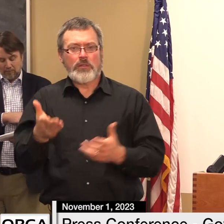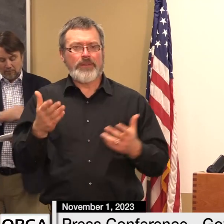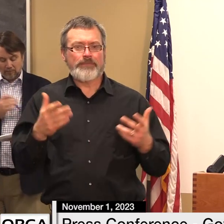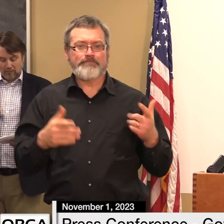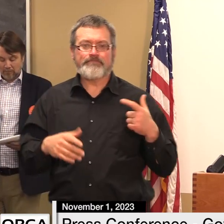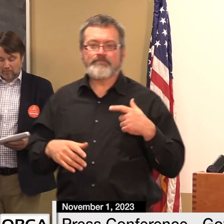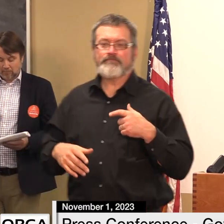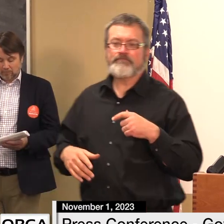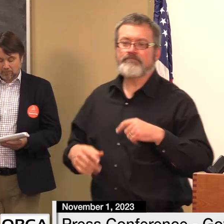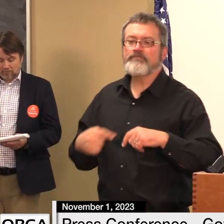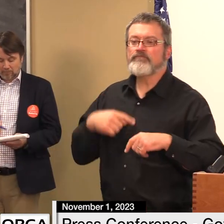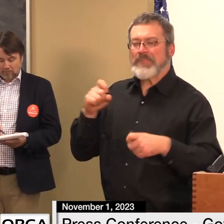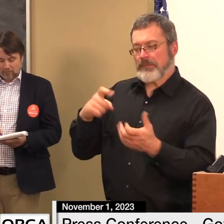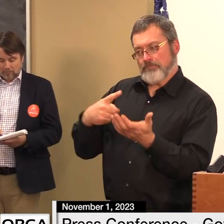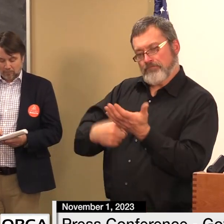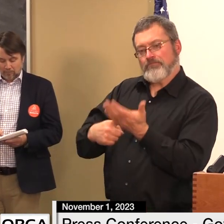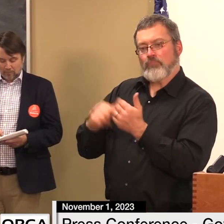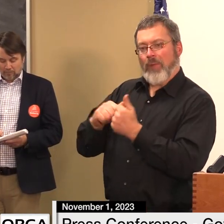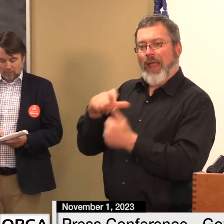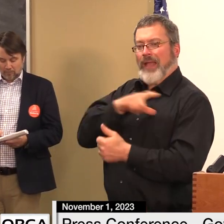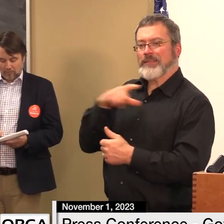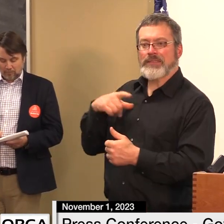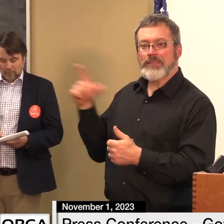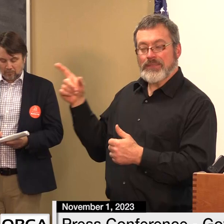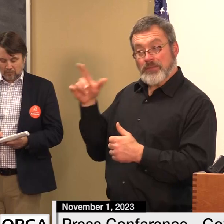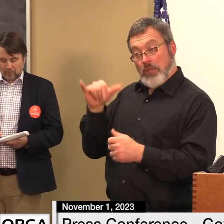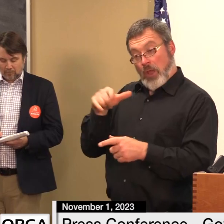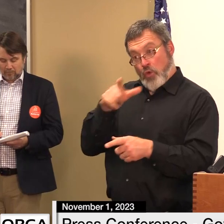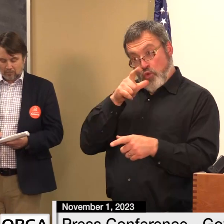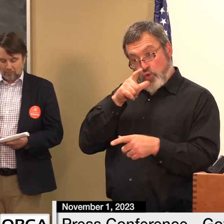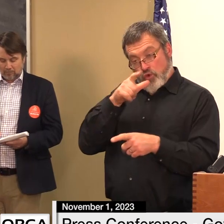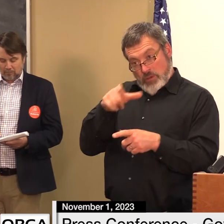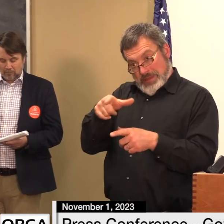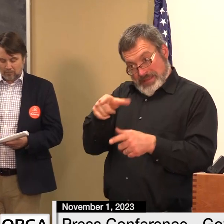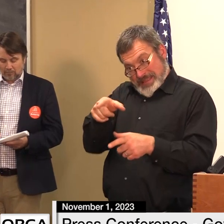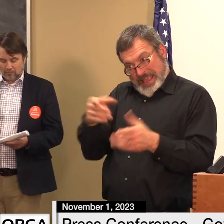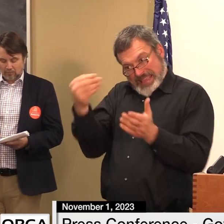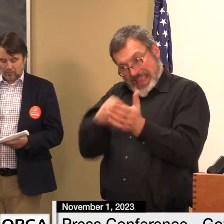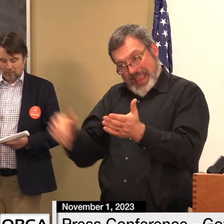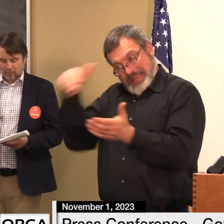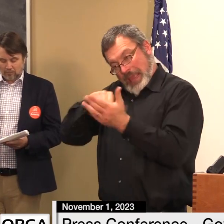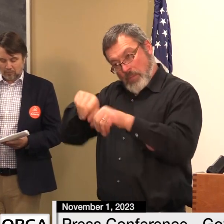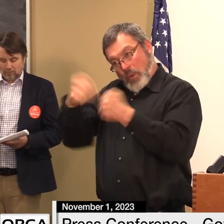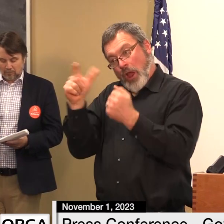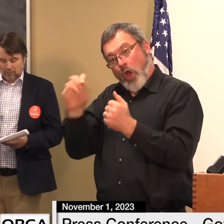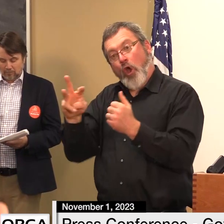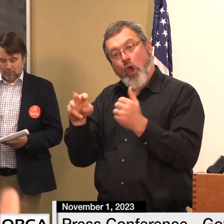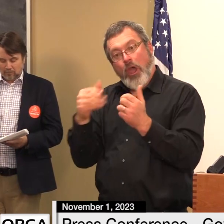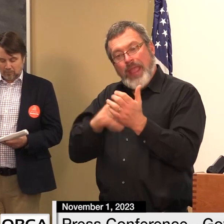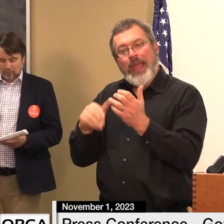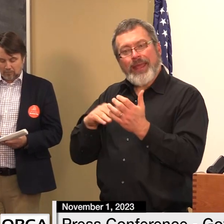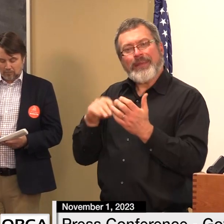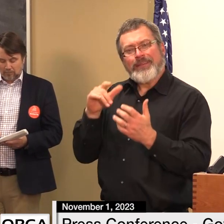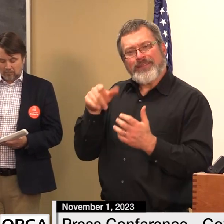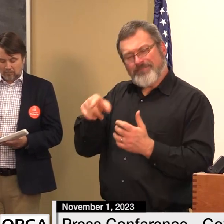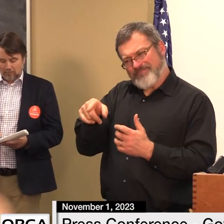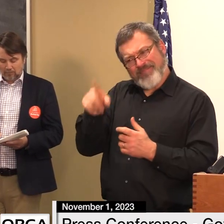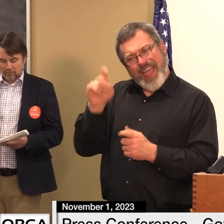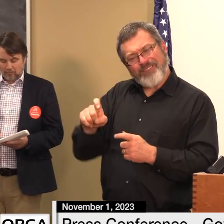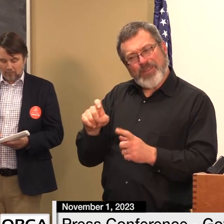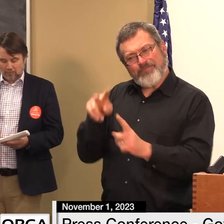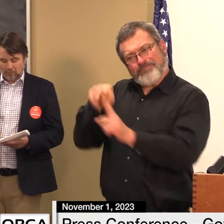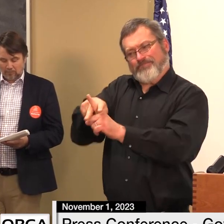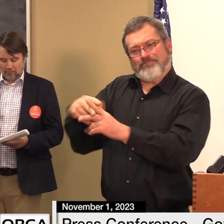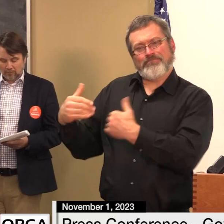about repeat offenders. And I think people have to be held accountable in some way. I believe in second,